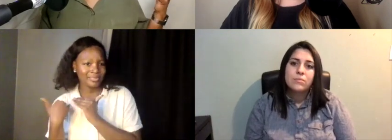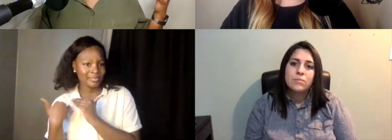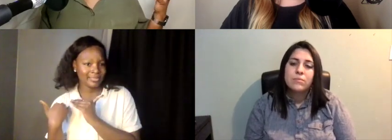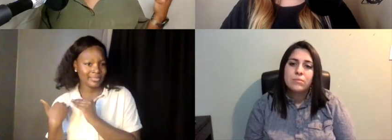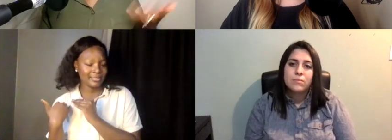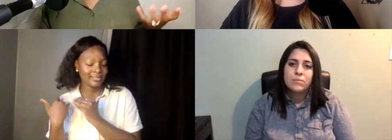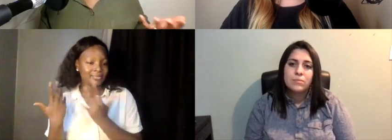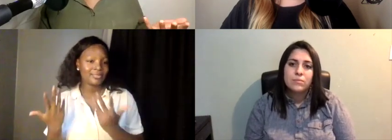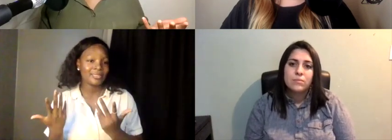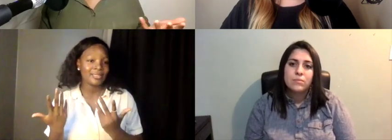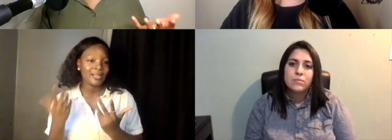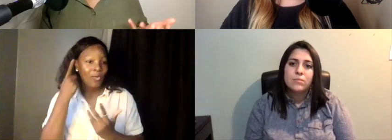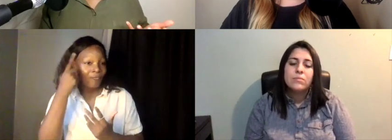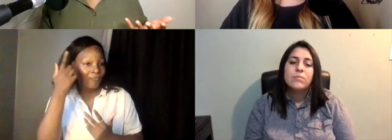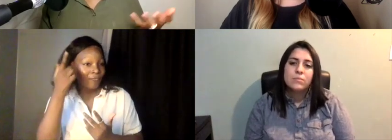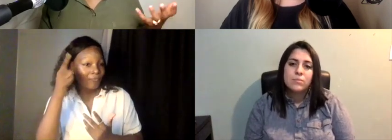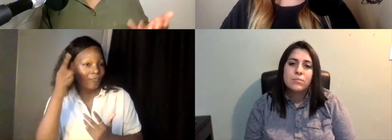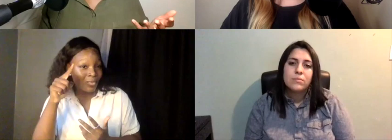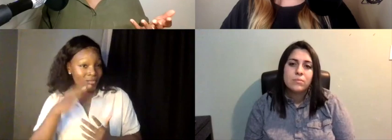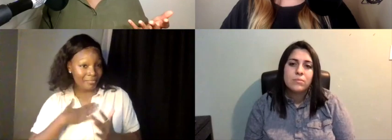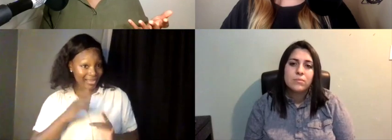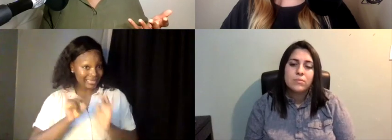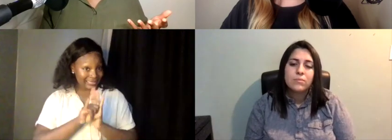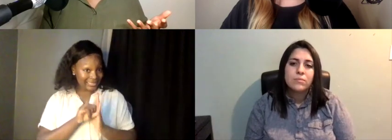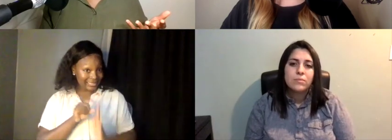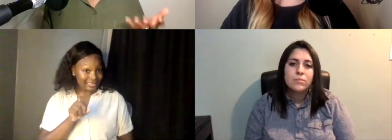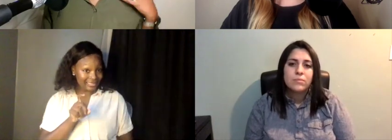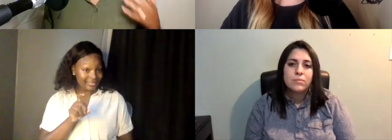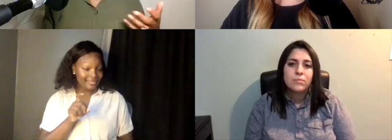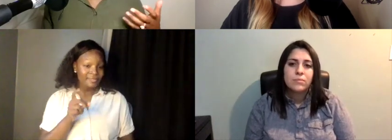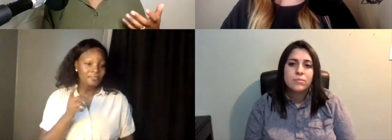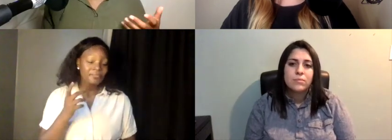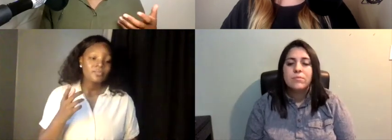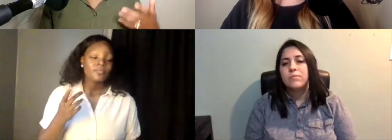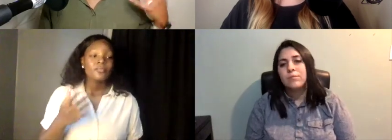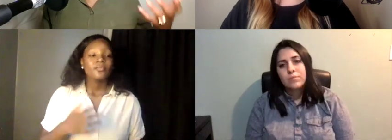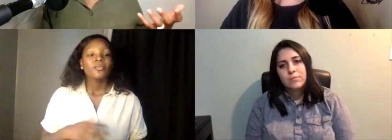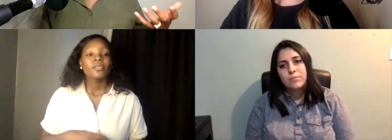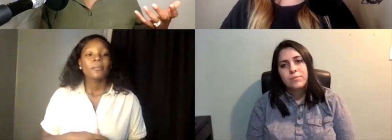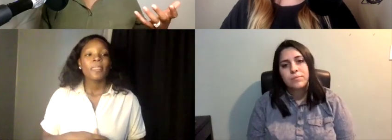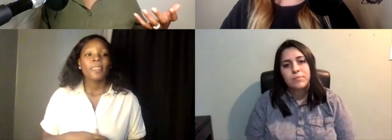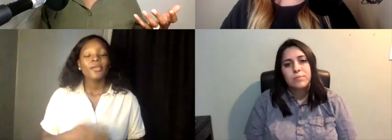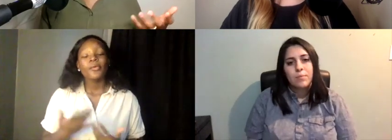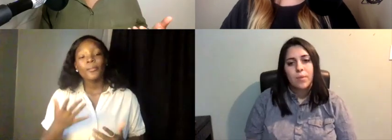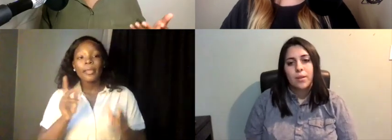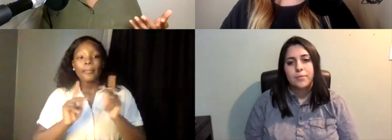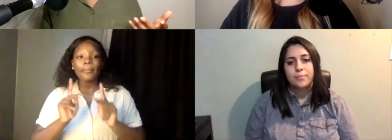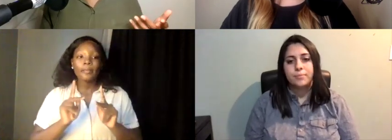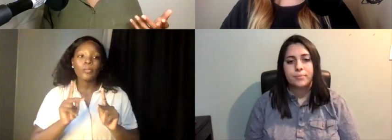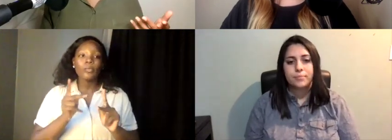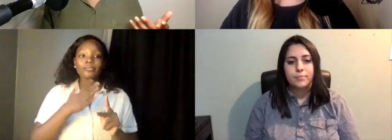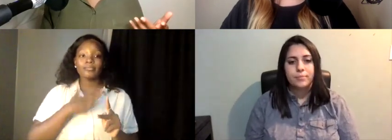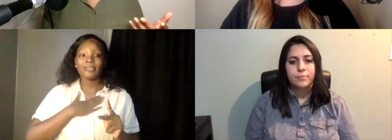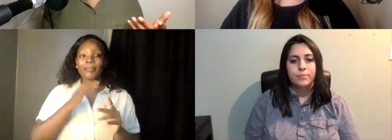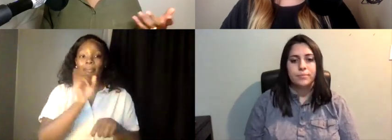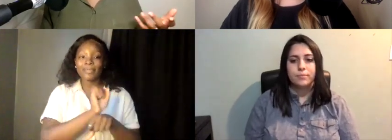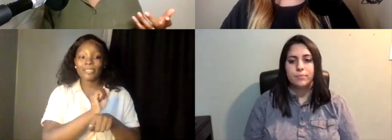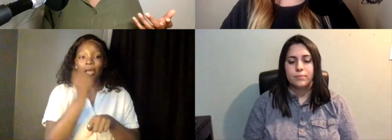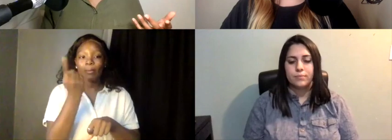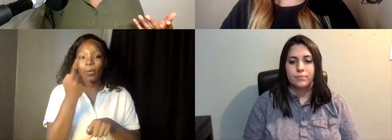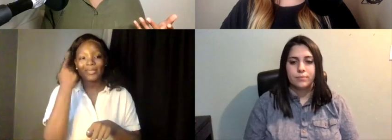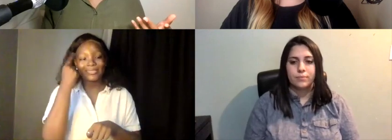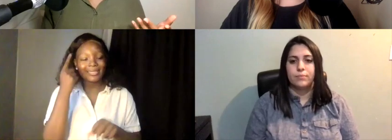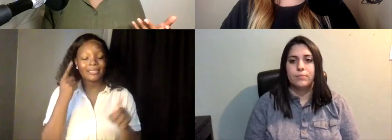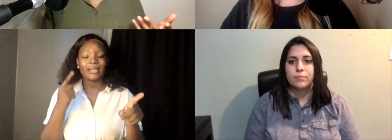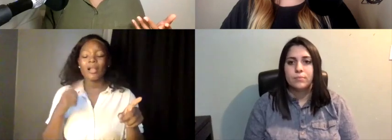idealized job place where I went into the job and it was like, oh, like, she's leaving. Like, I think I don't even know